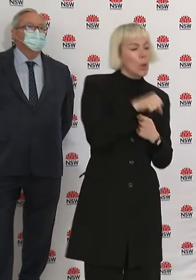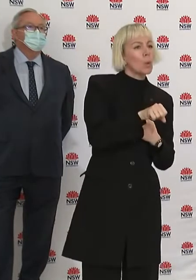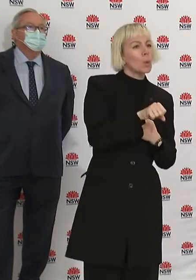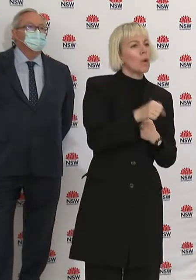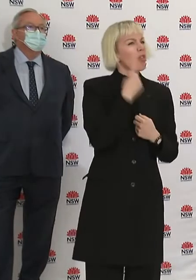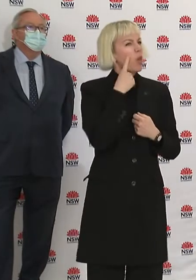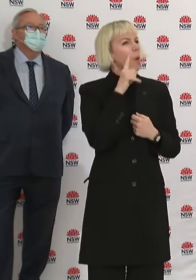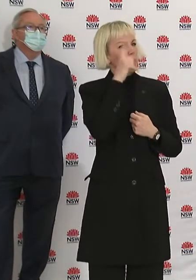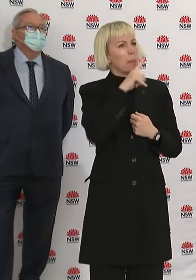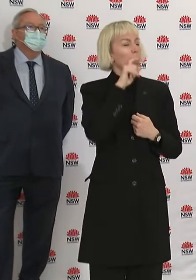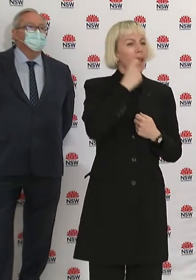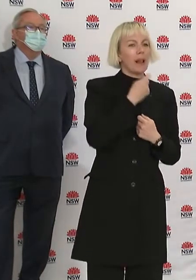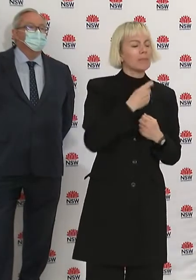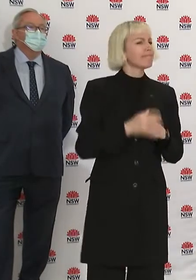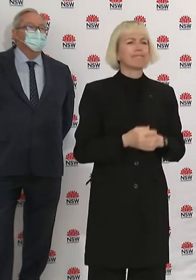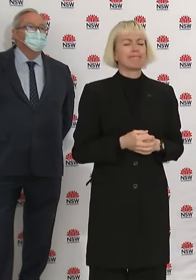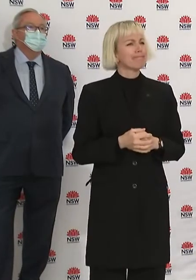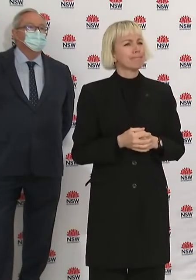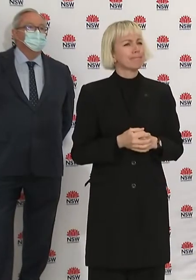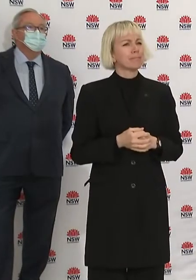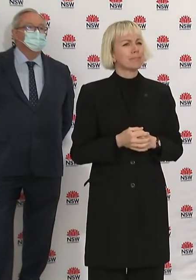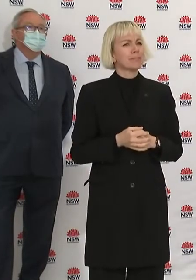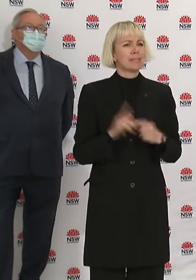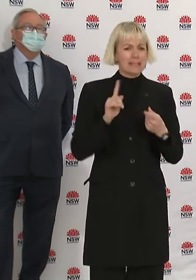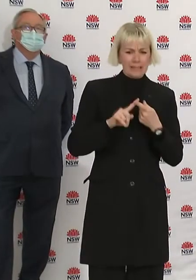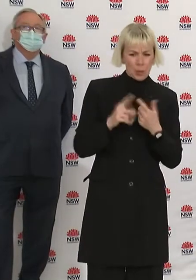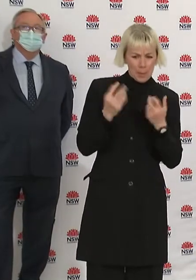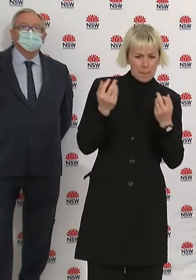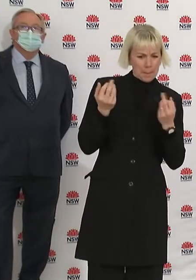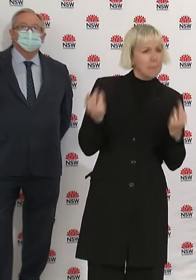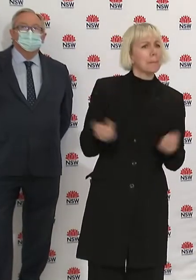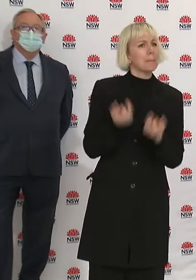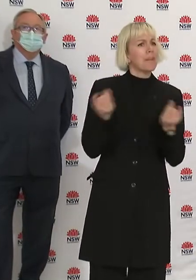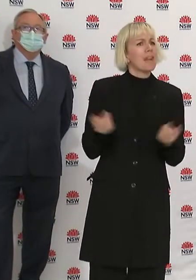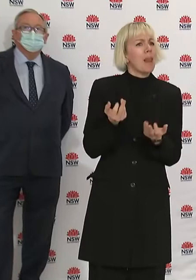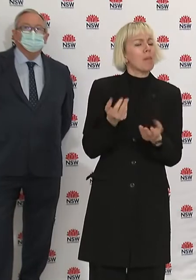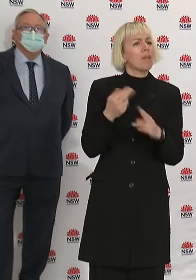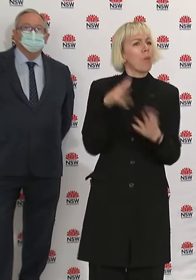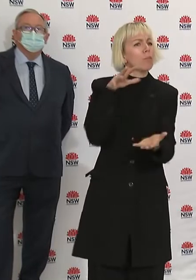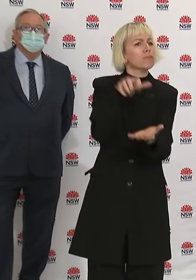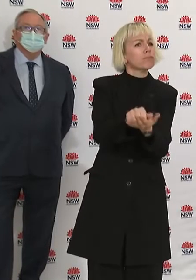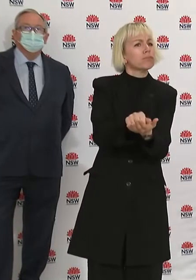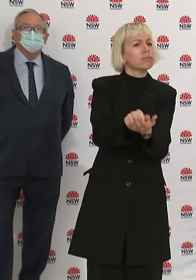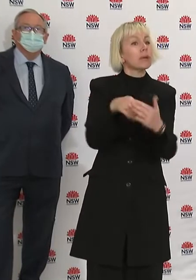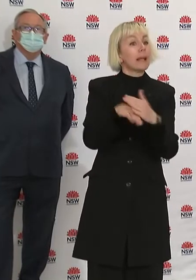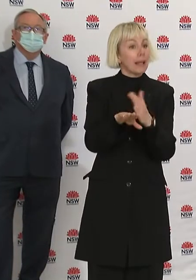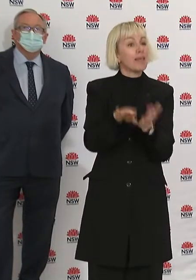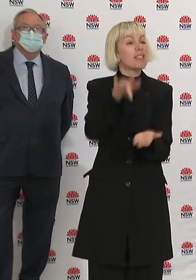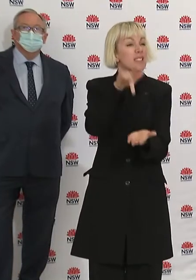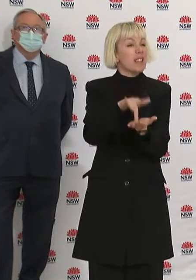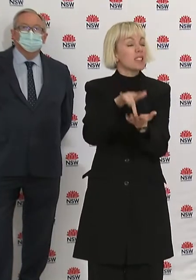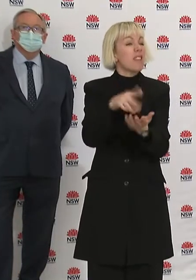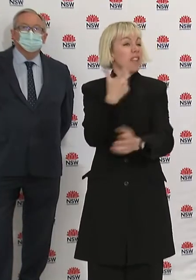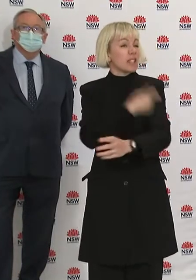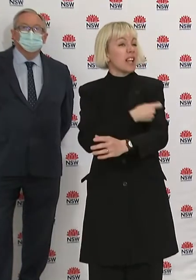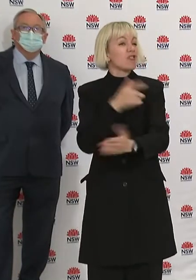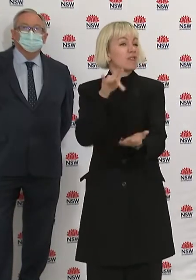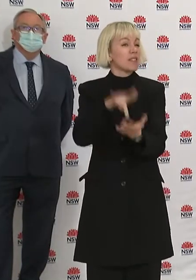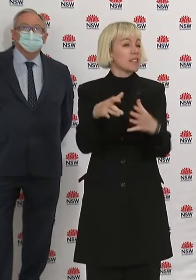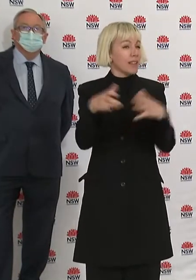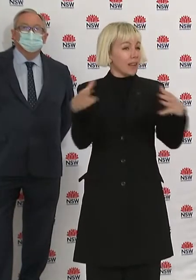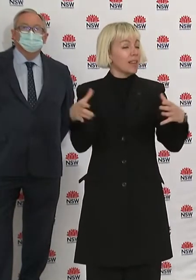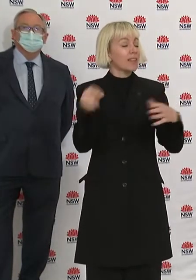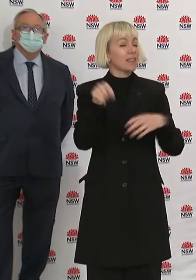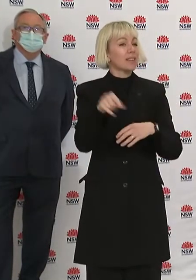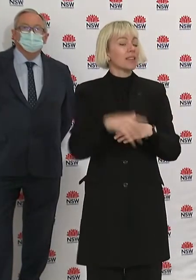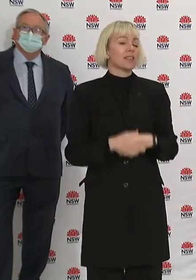So if people are having difficulties, we can provide it. If you go through the eligibility checker, there are a number of New South